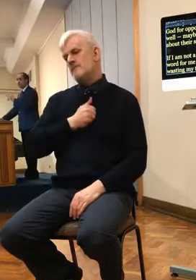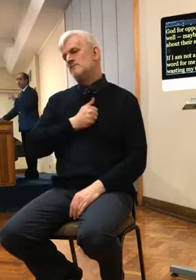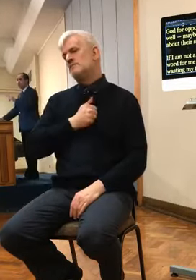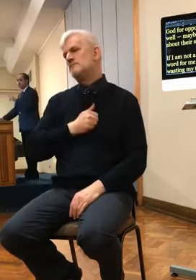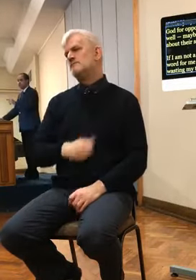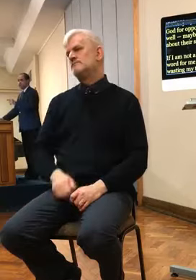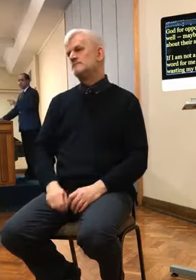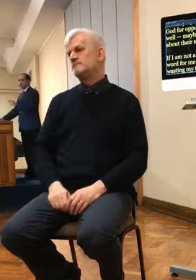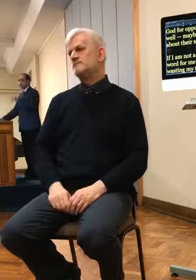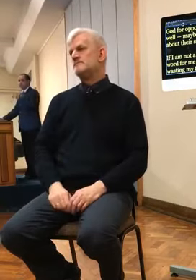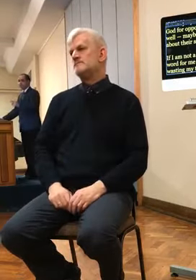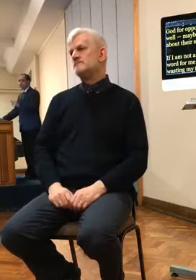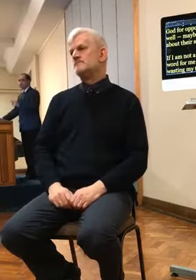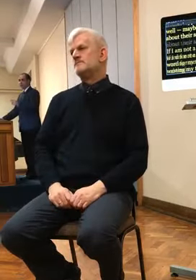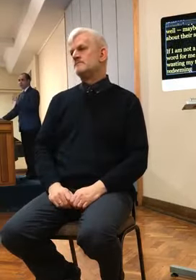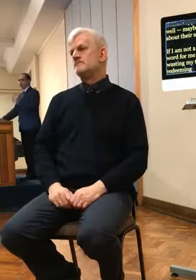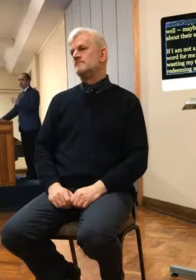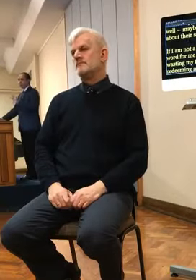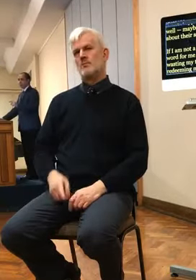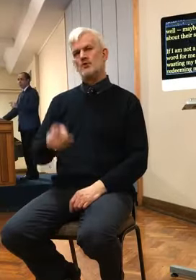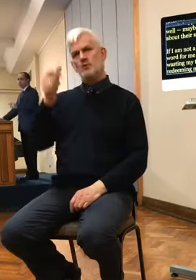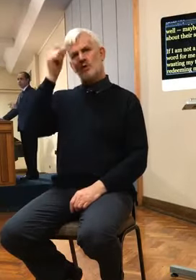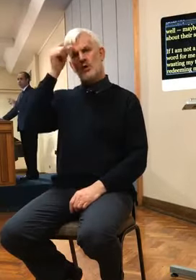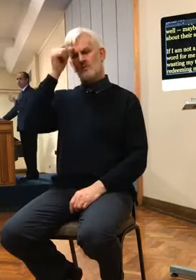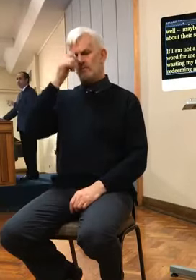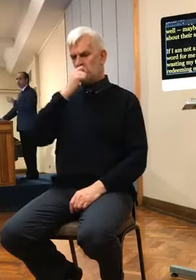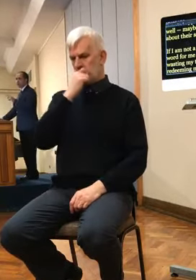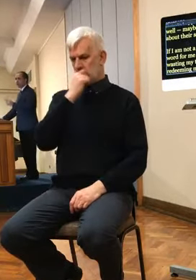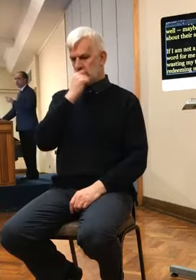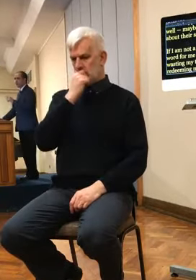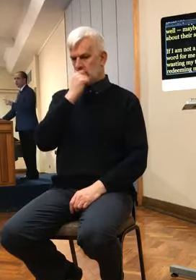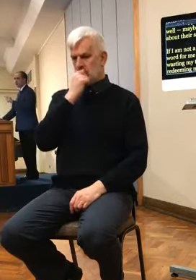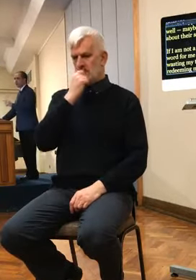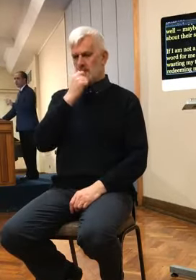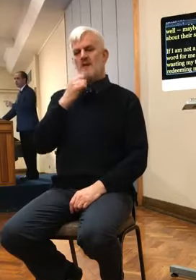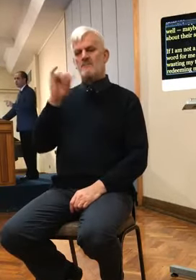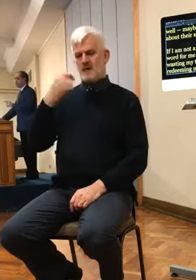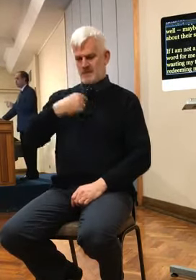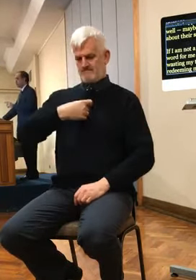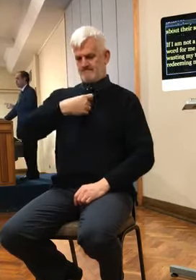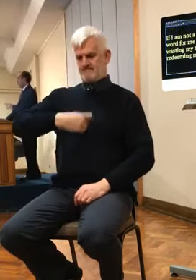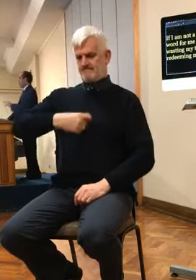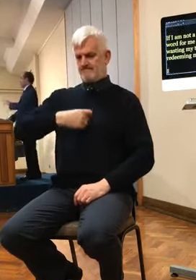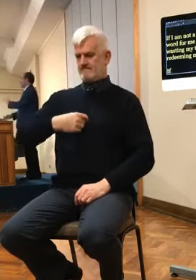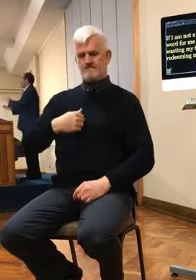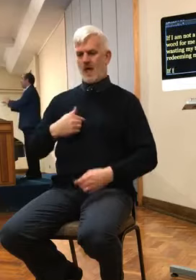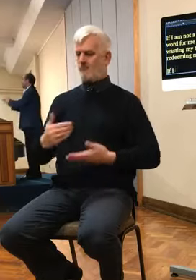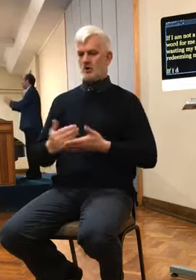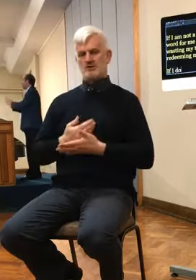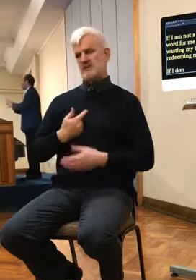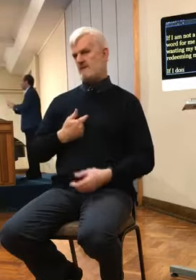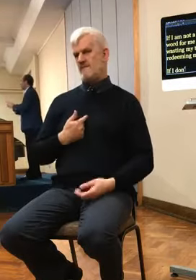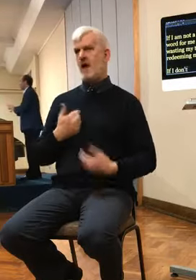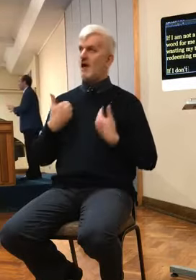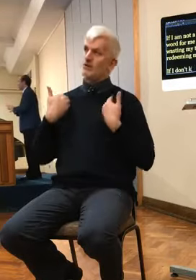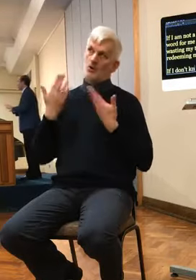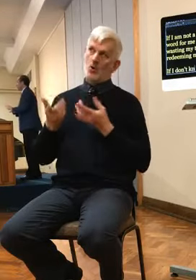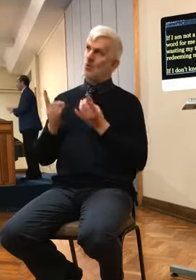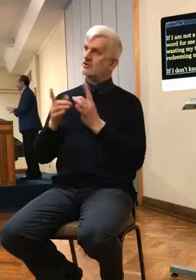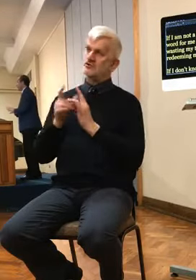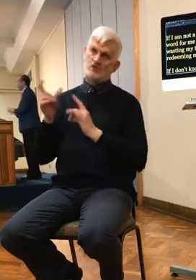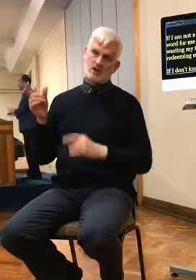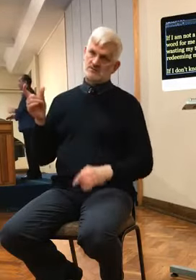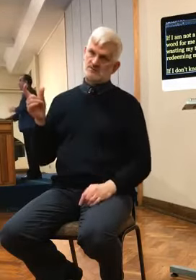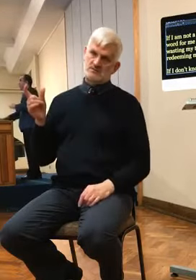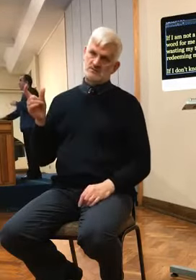In Bible pictures, somebody who is not converted, who doesn't know the Lord Jesus Christ, and forgive me if you don't like my